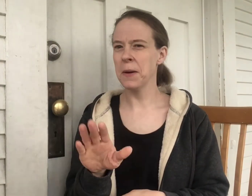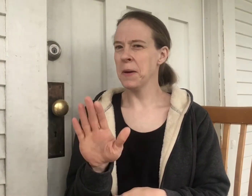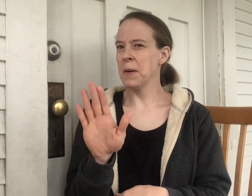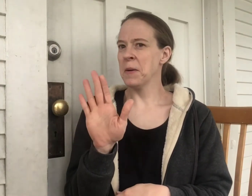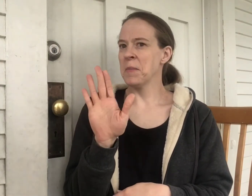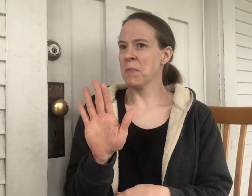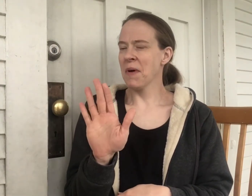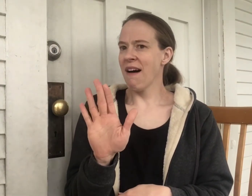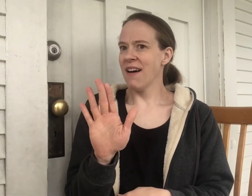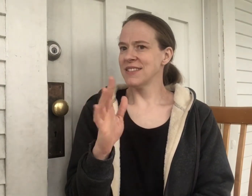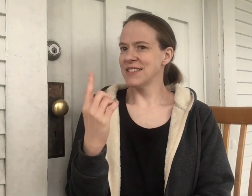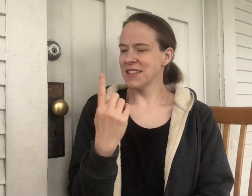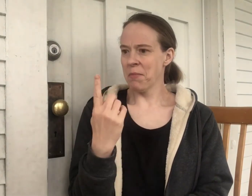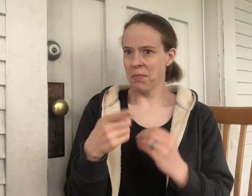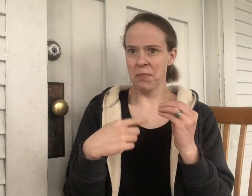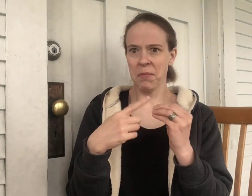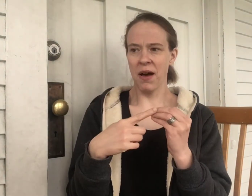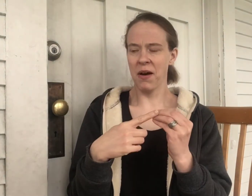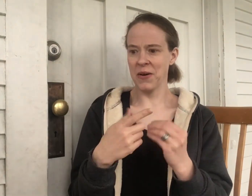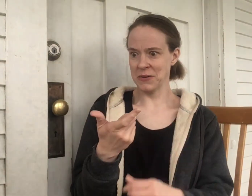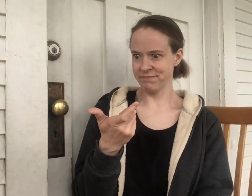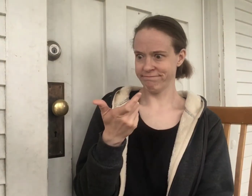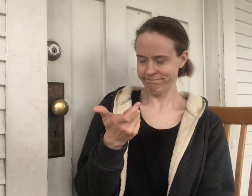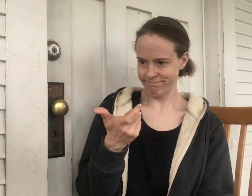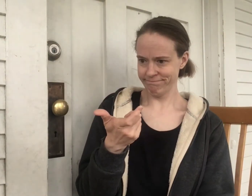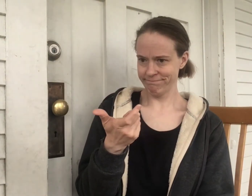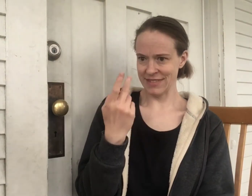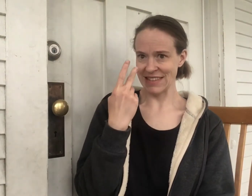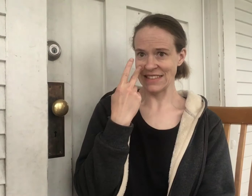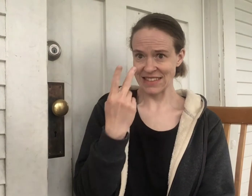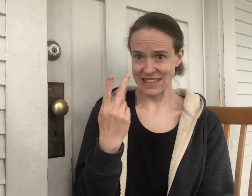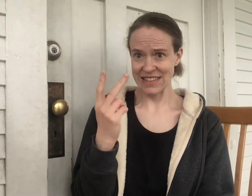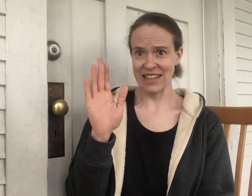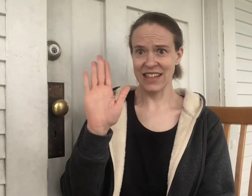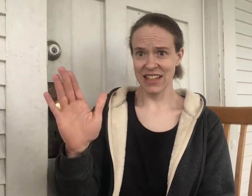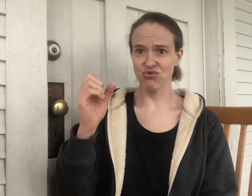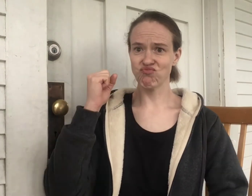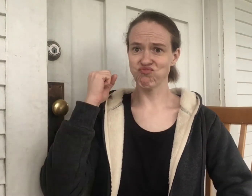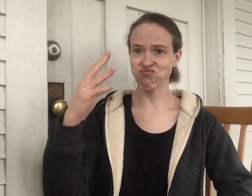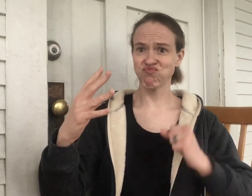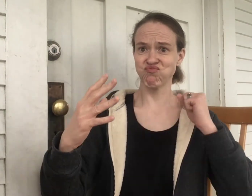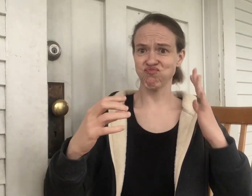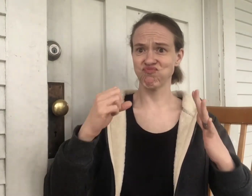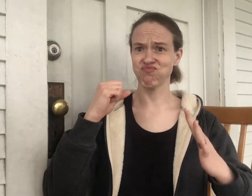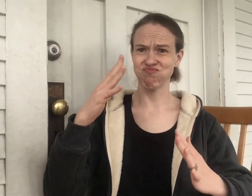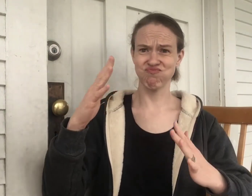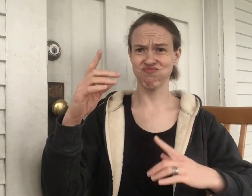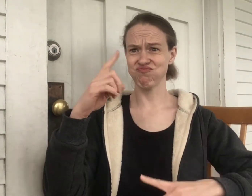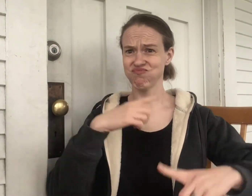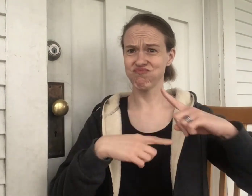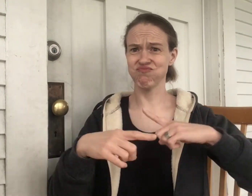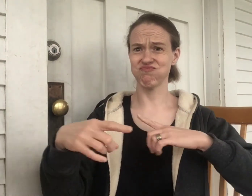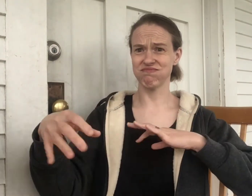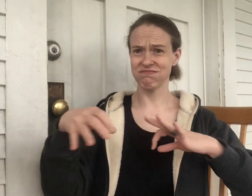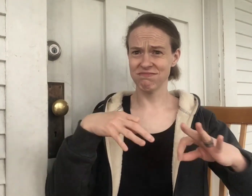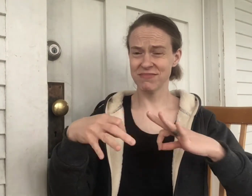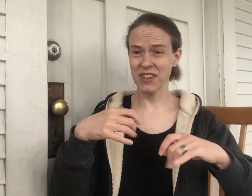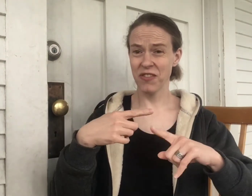children, but something about seeing his signing